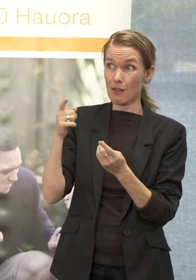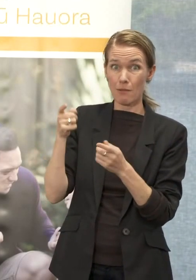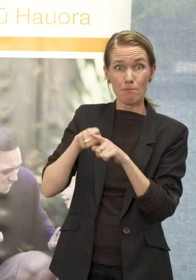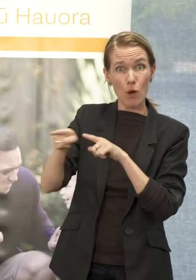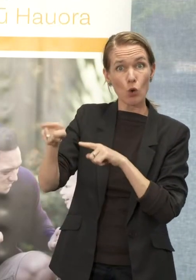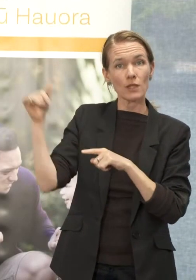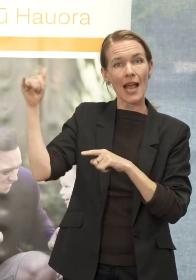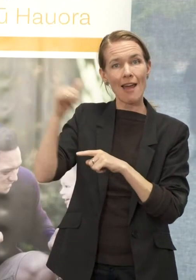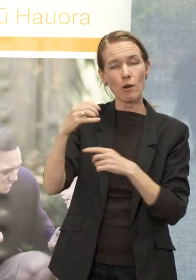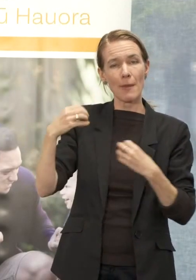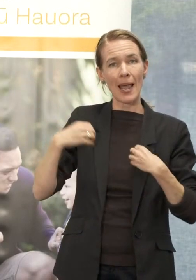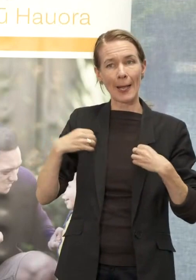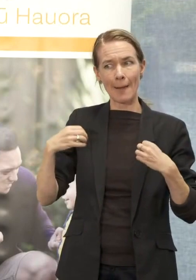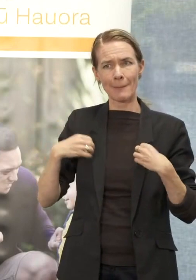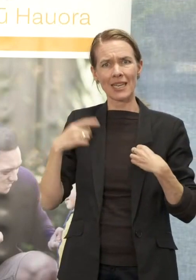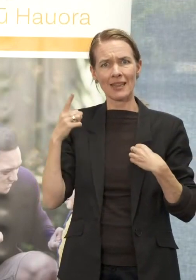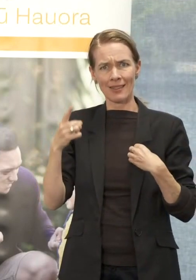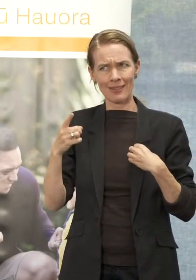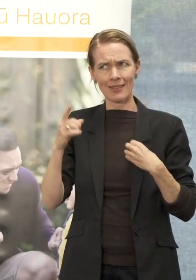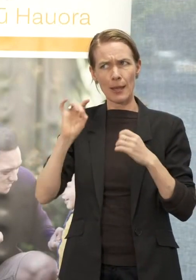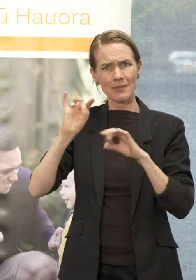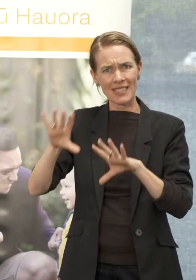from the